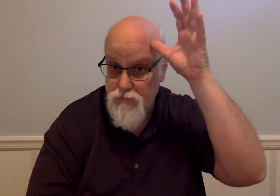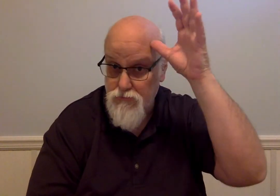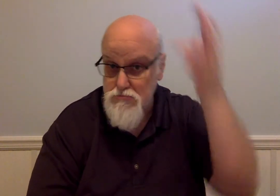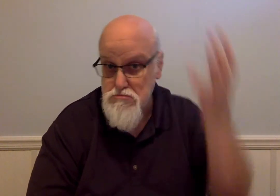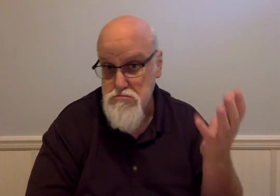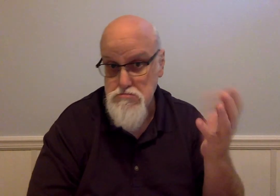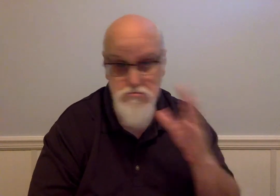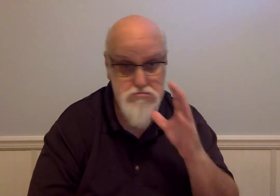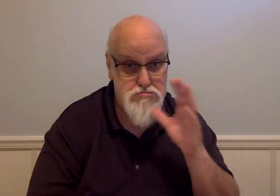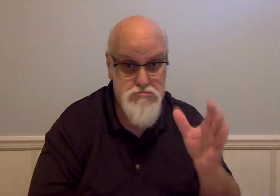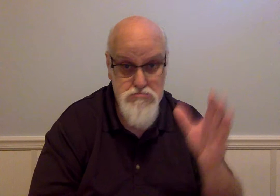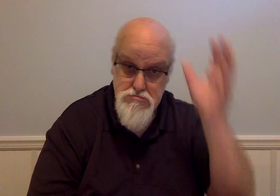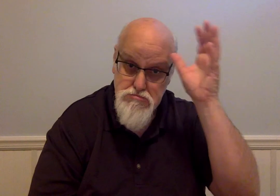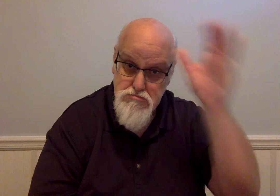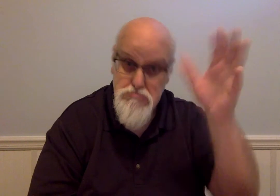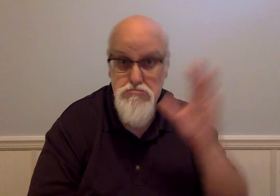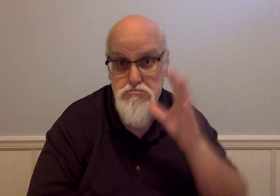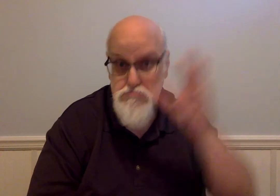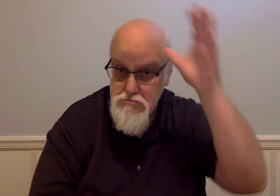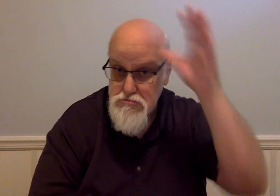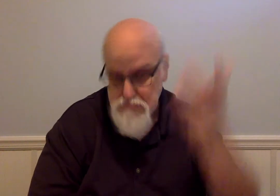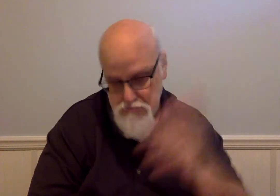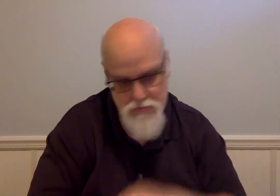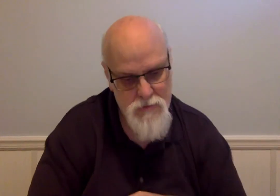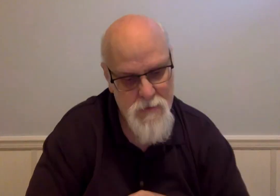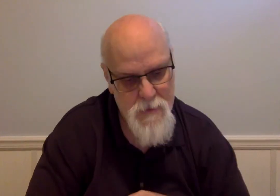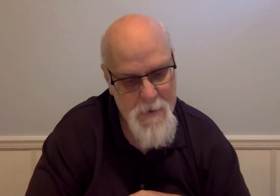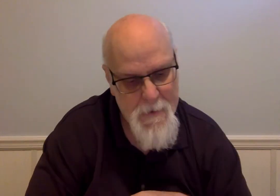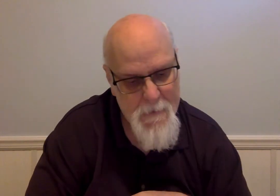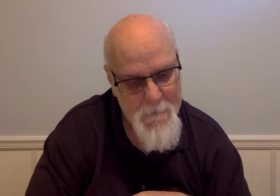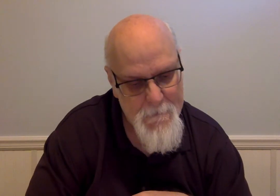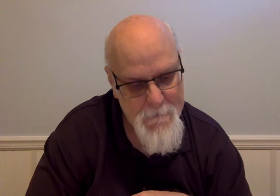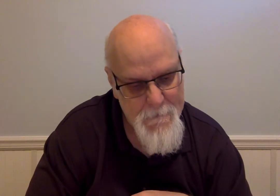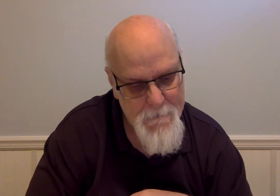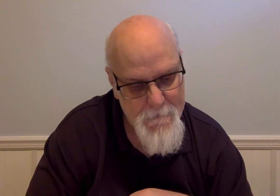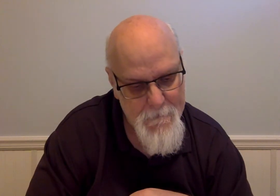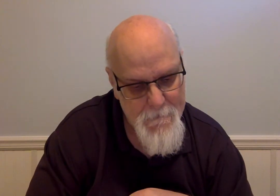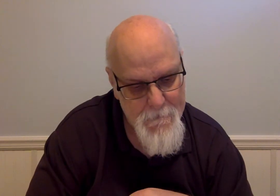Maybe it's your grandma and grandpa, your grandparents. So again, you're signing both at the same time.